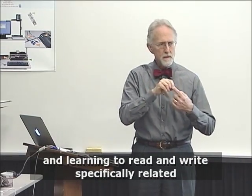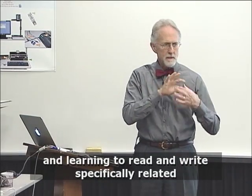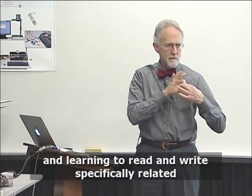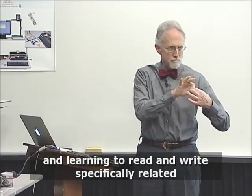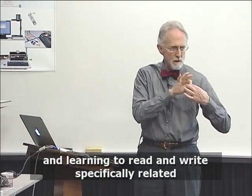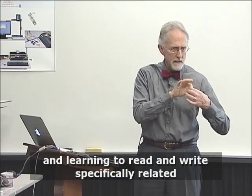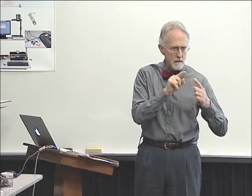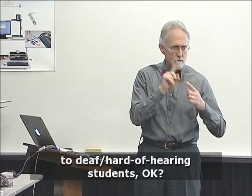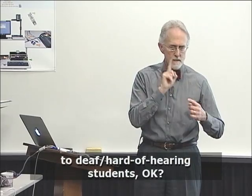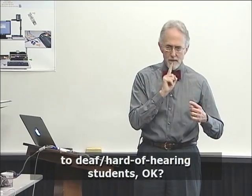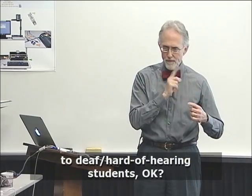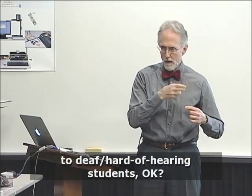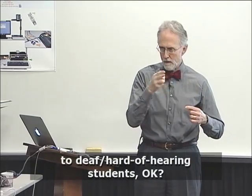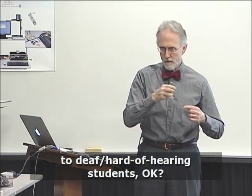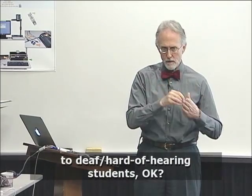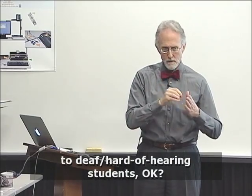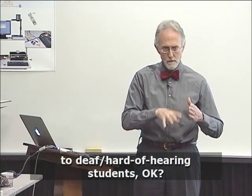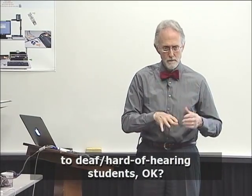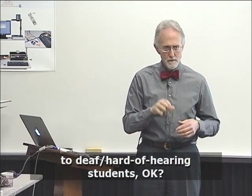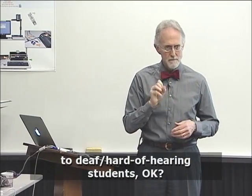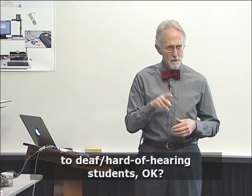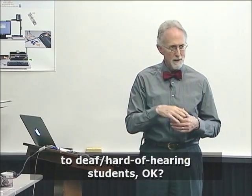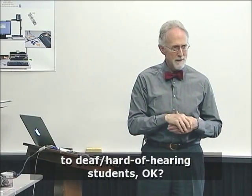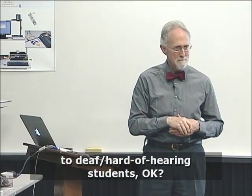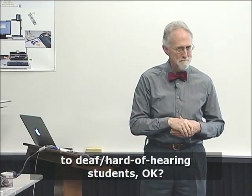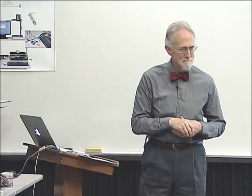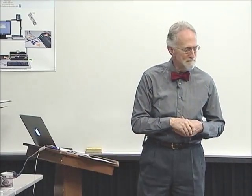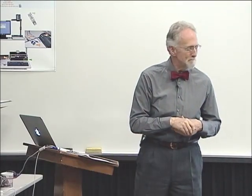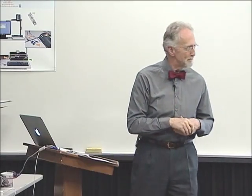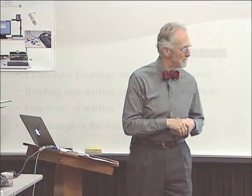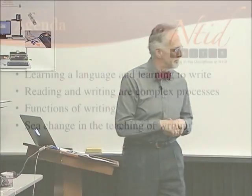specifically related to deaf, hard of hearing students, okay?